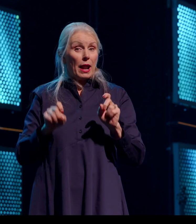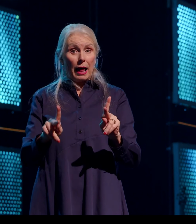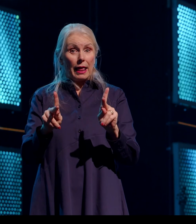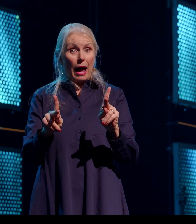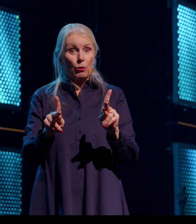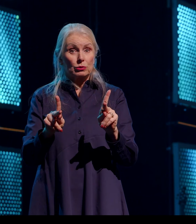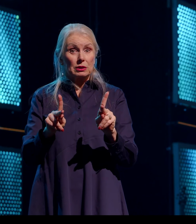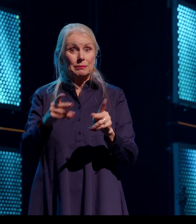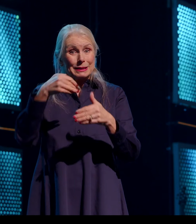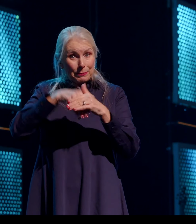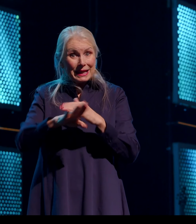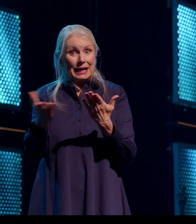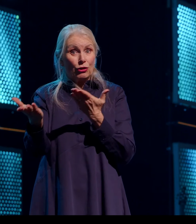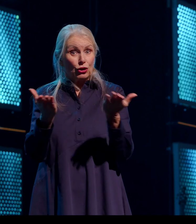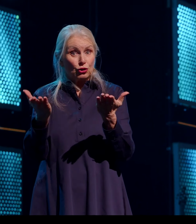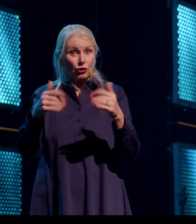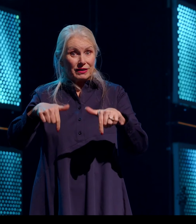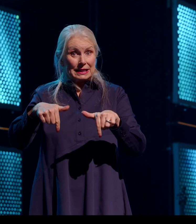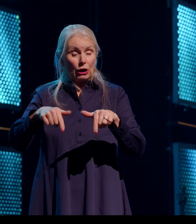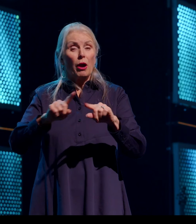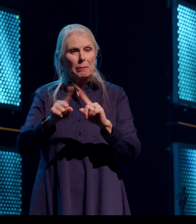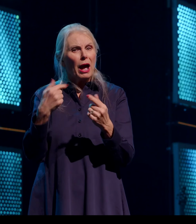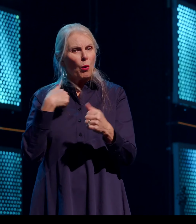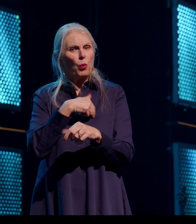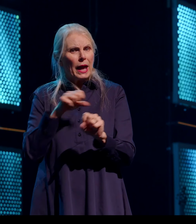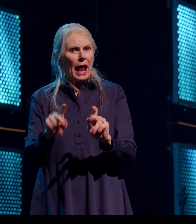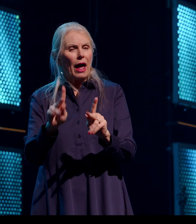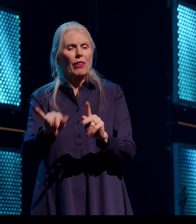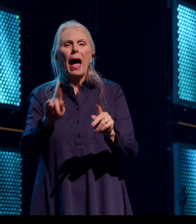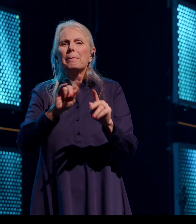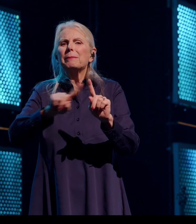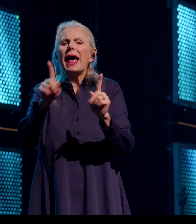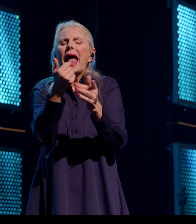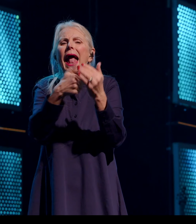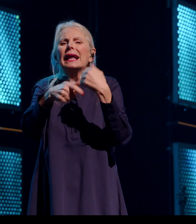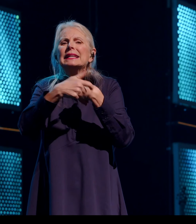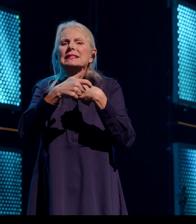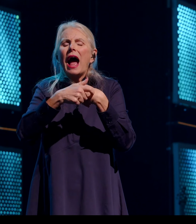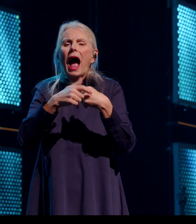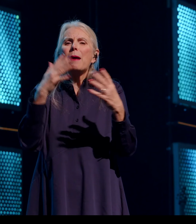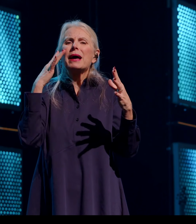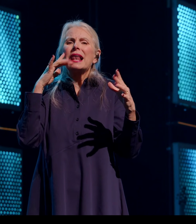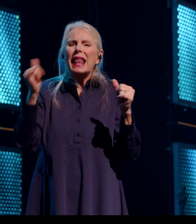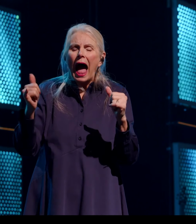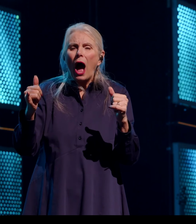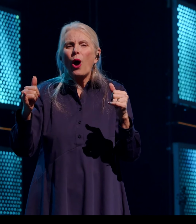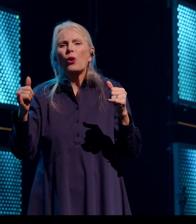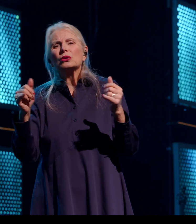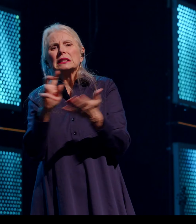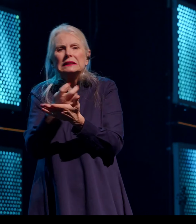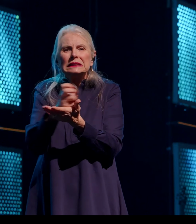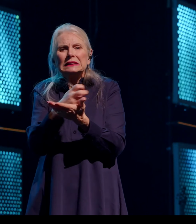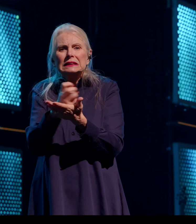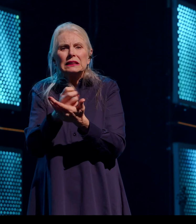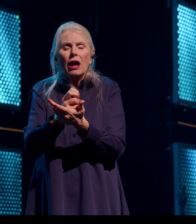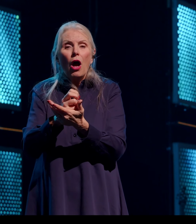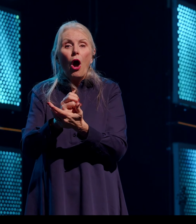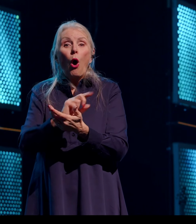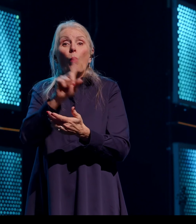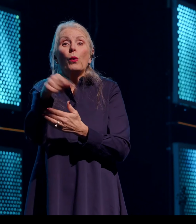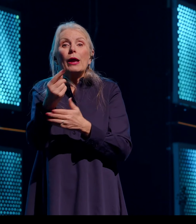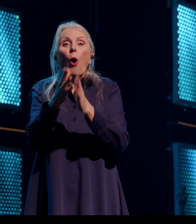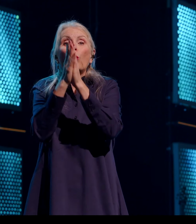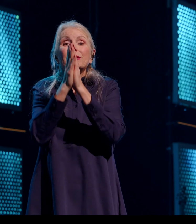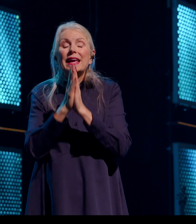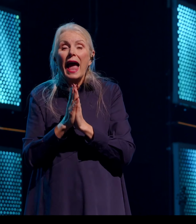We do. So they are allowed, but if at any point in time they start getting loud or they start getting a little antsy, all we ask is that you